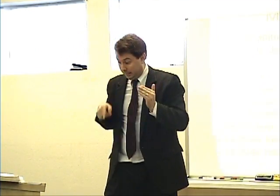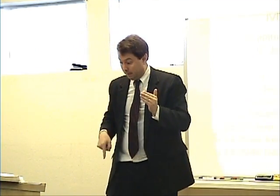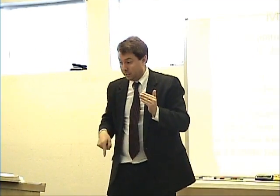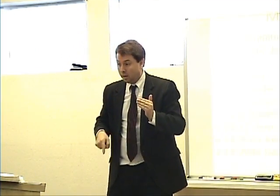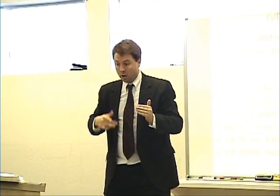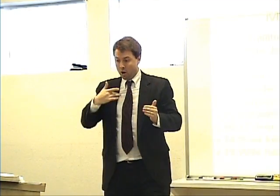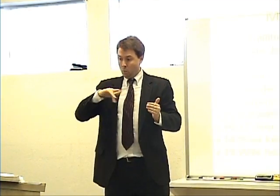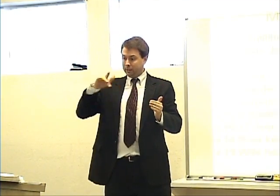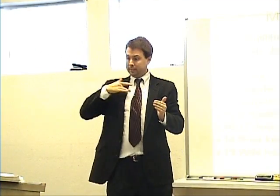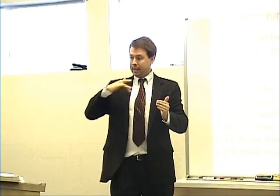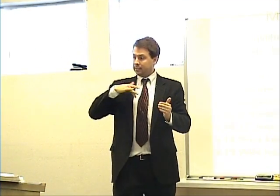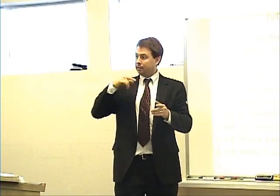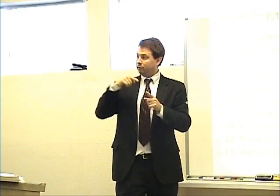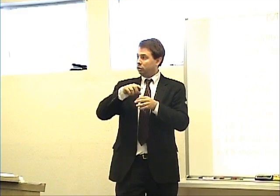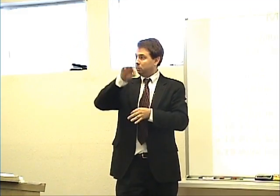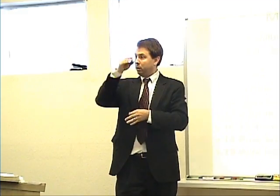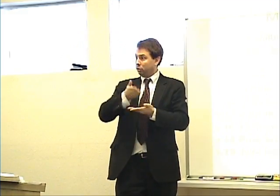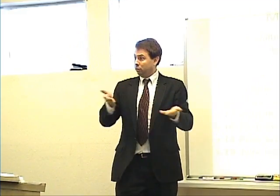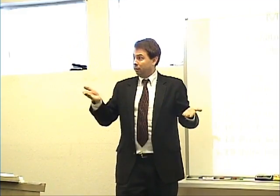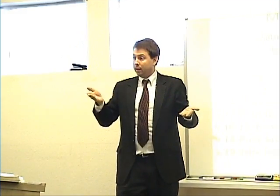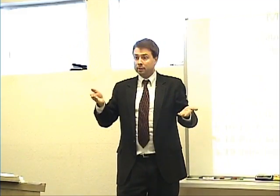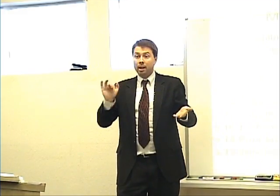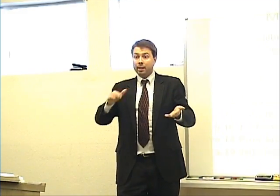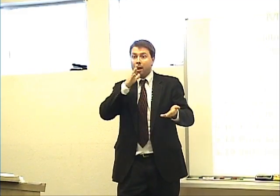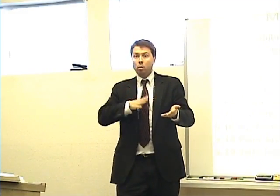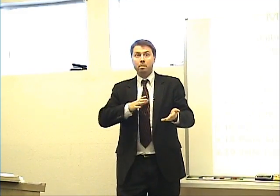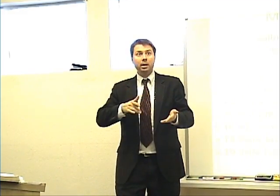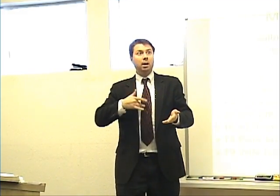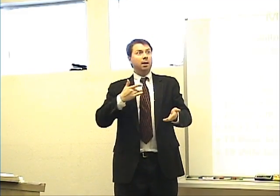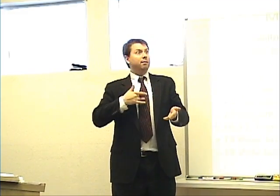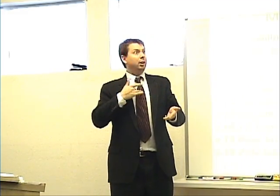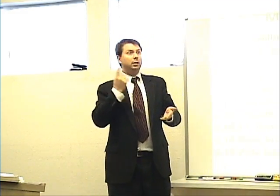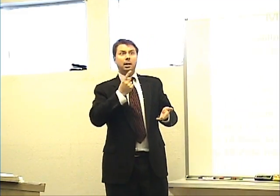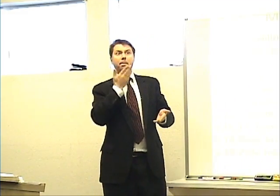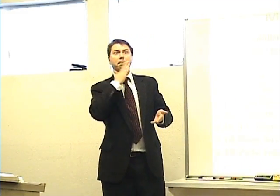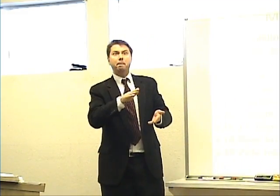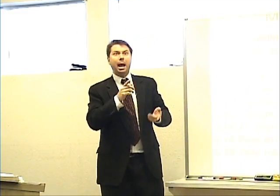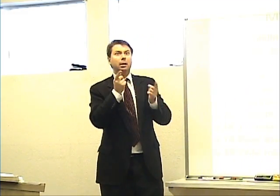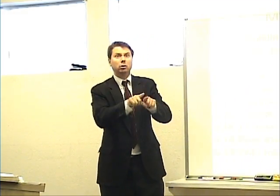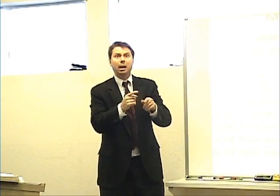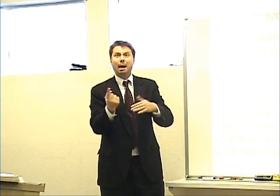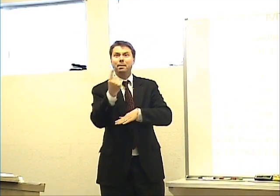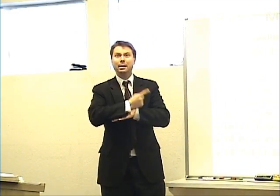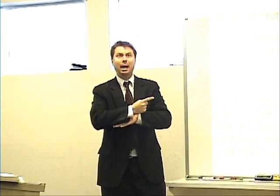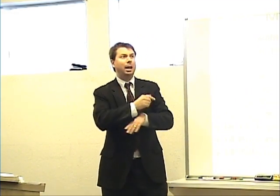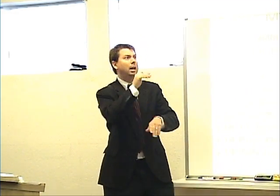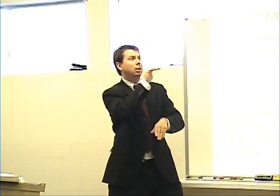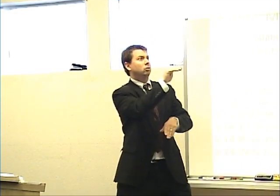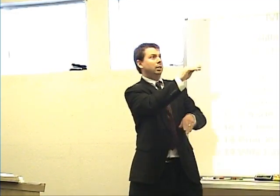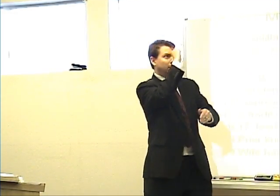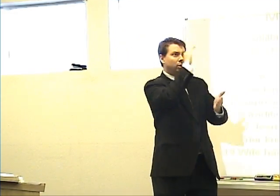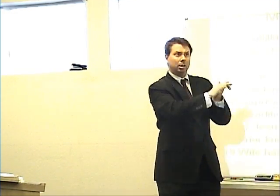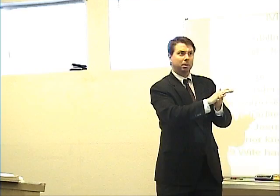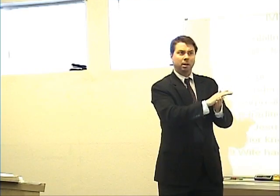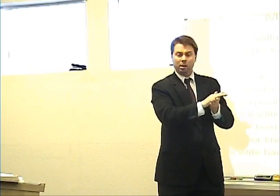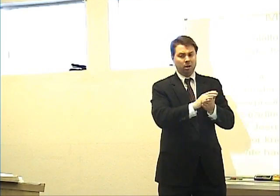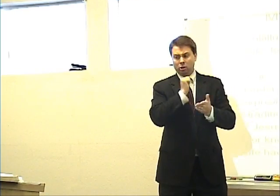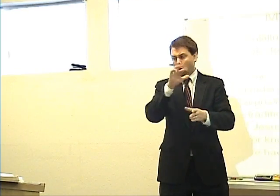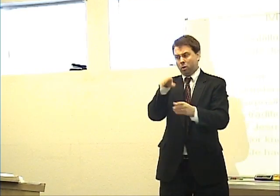seems here, was sensitive to spiritual things. That woman felt something bad is going to happen today. She tells her husband, don't